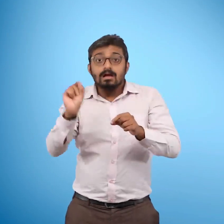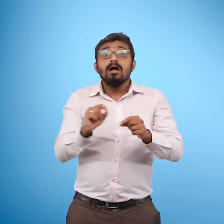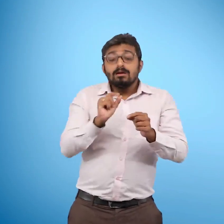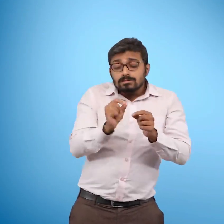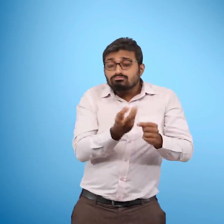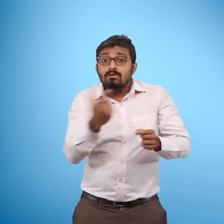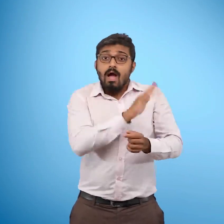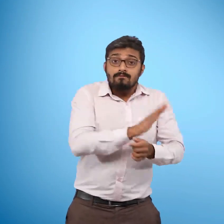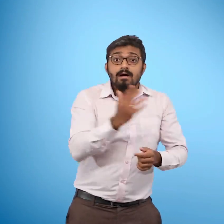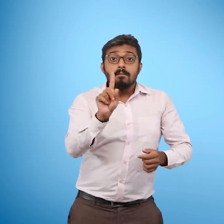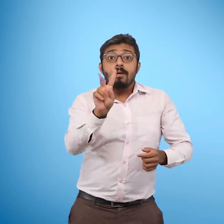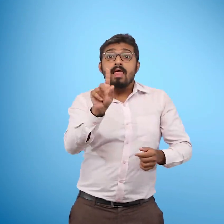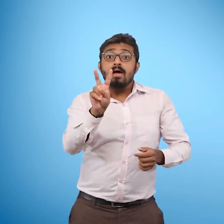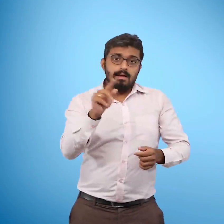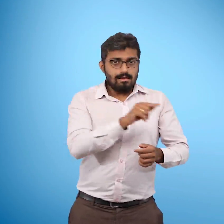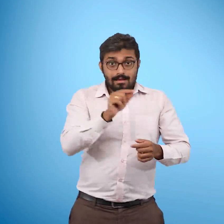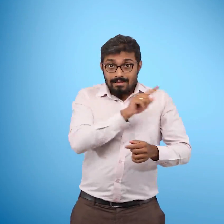in the form of different rectangles.